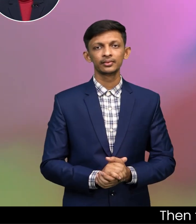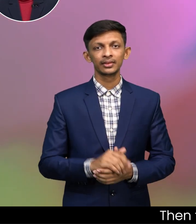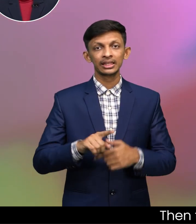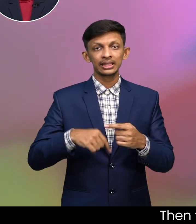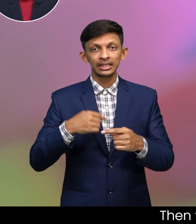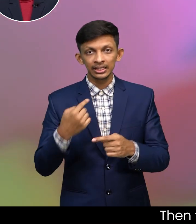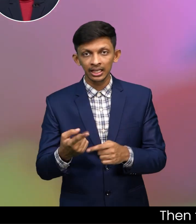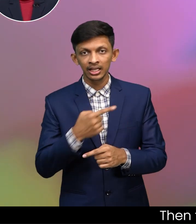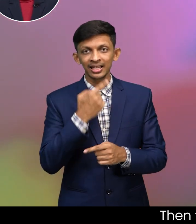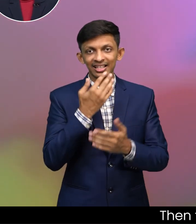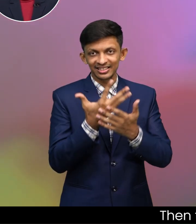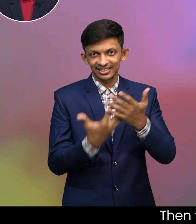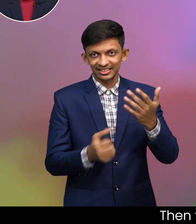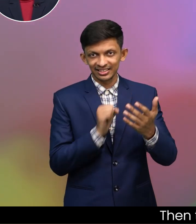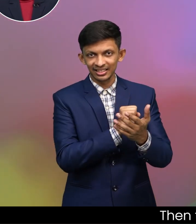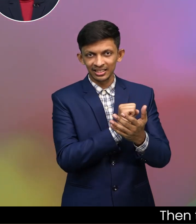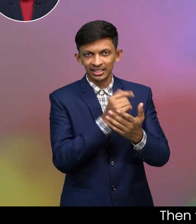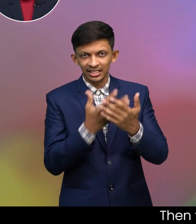damaged.